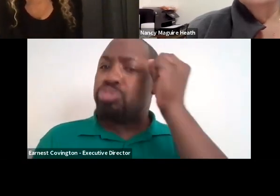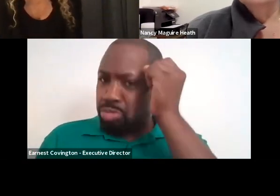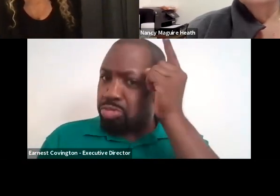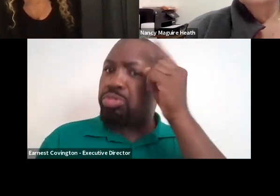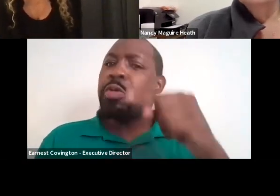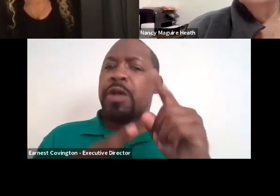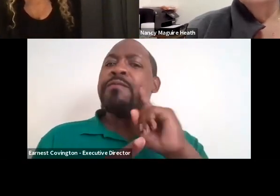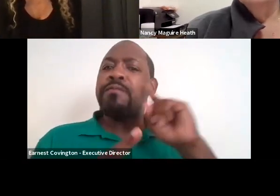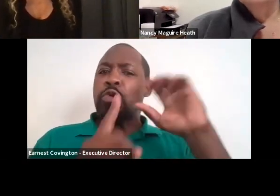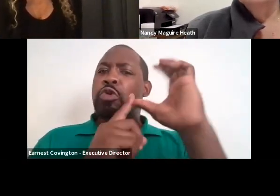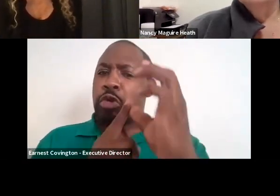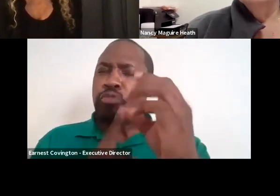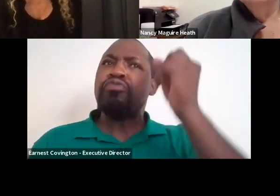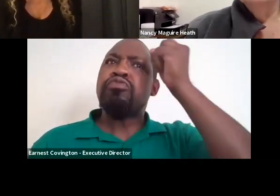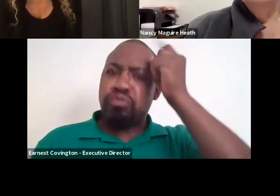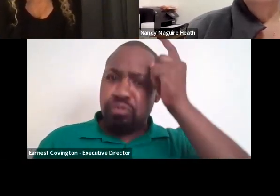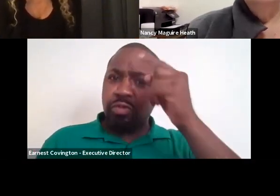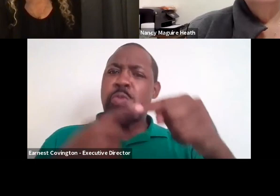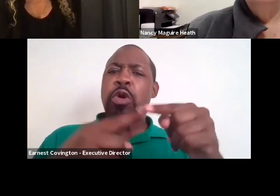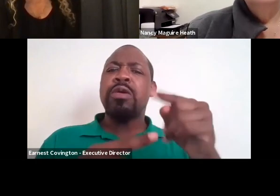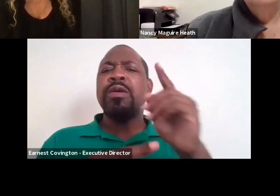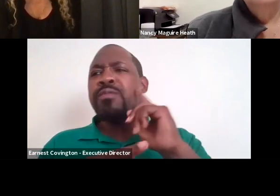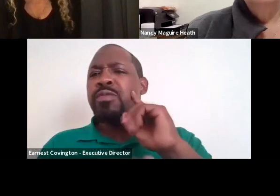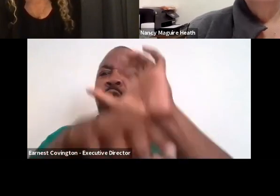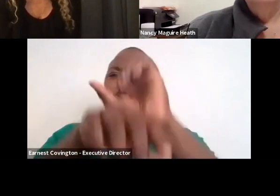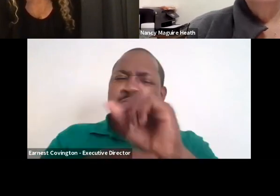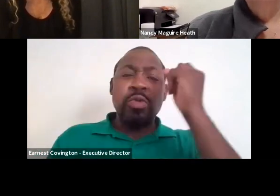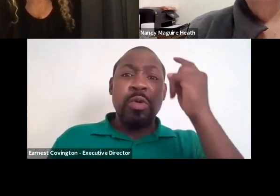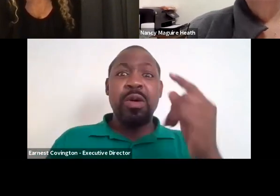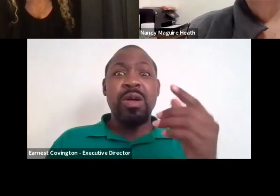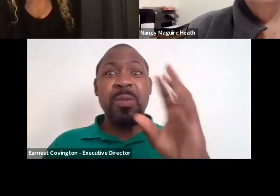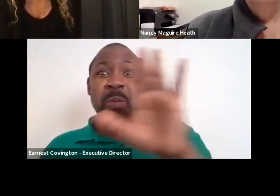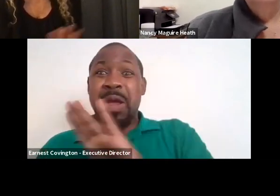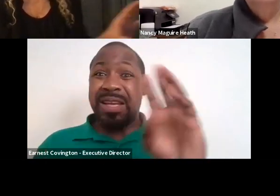than almost 40% do understand about deaf culture, do know about